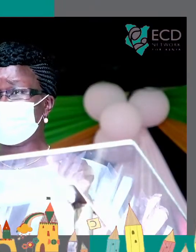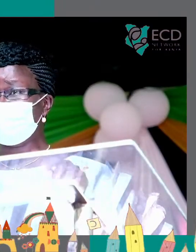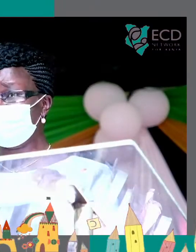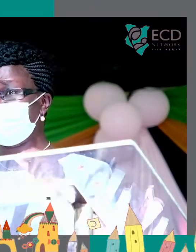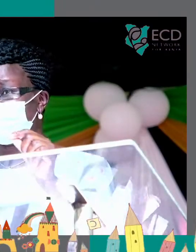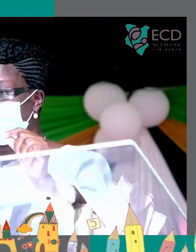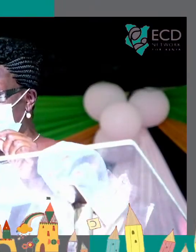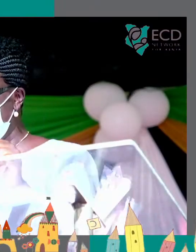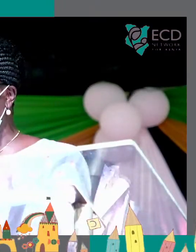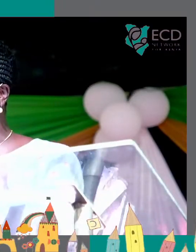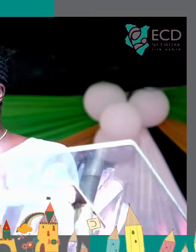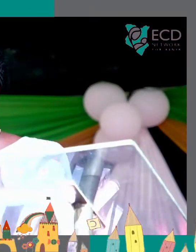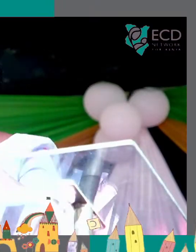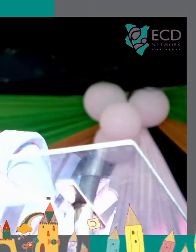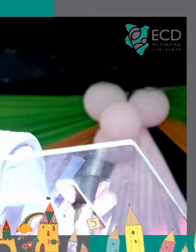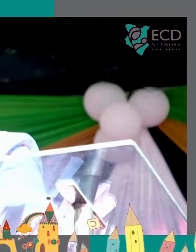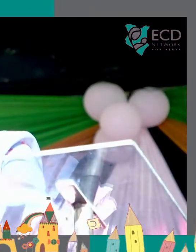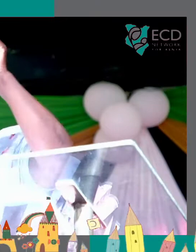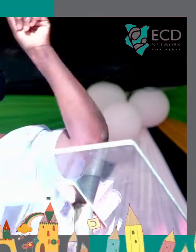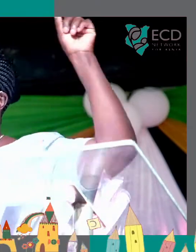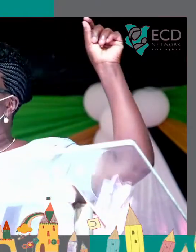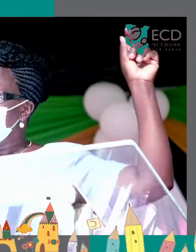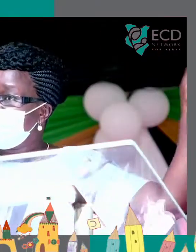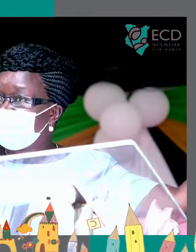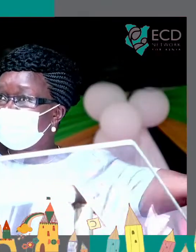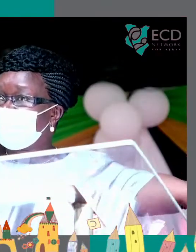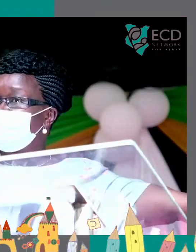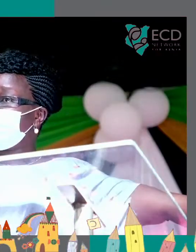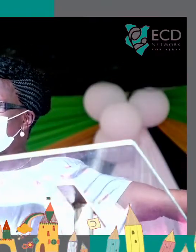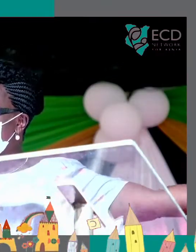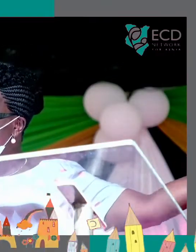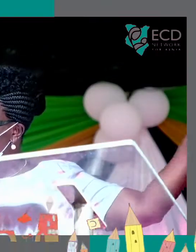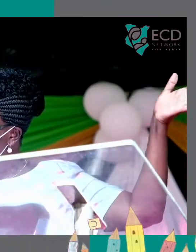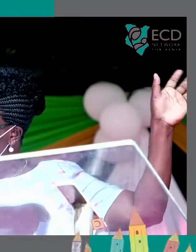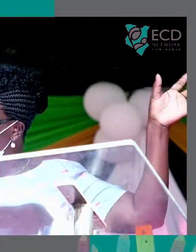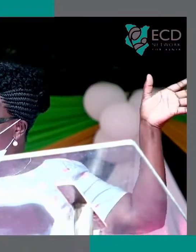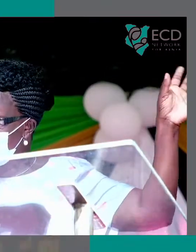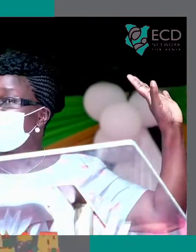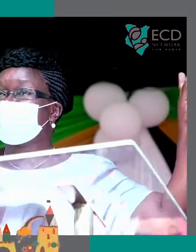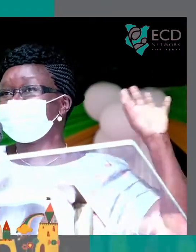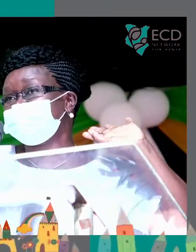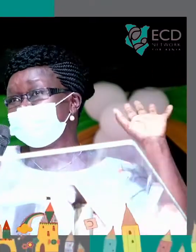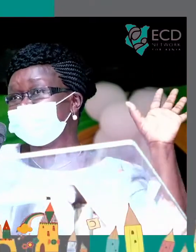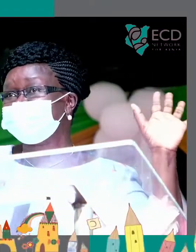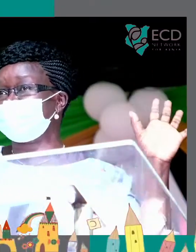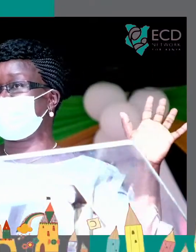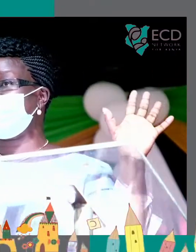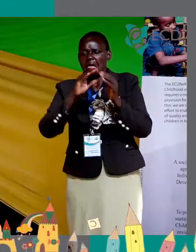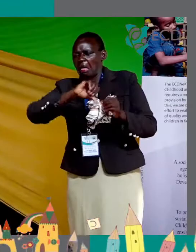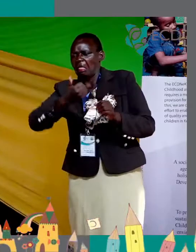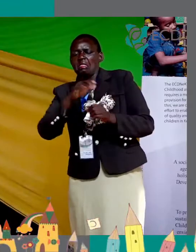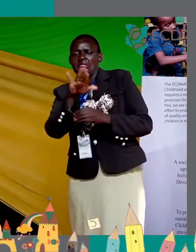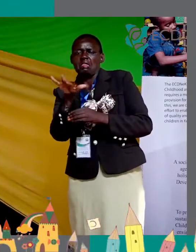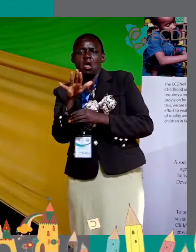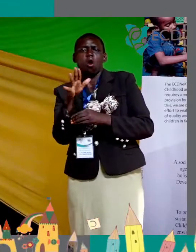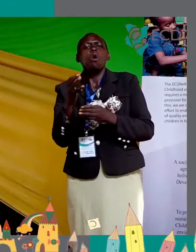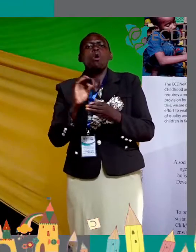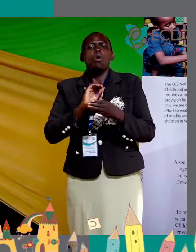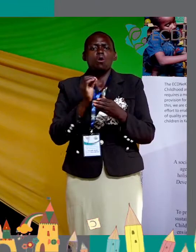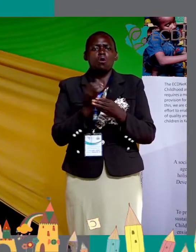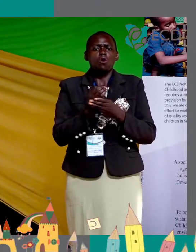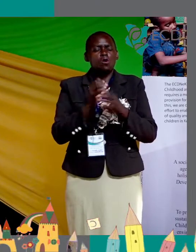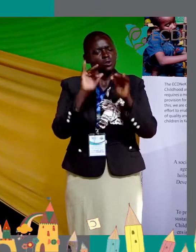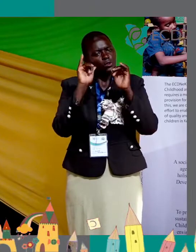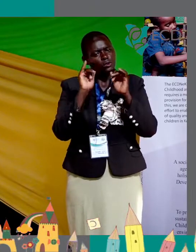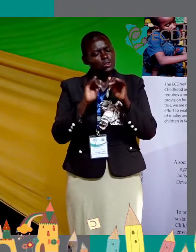the household where you've been sleeping to go and share some houses elsewhere, or to go and sleep